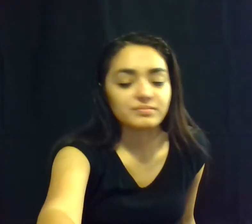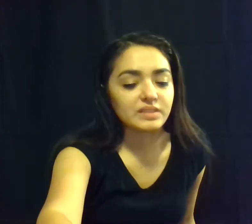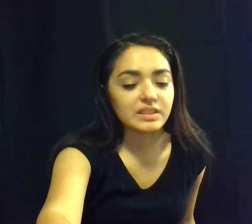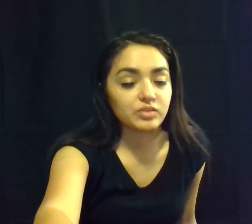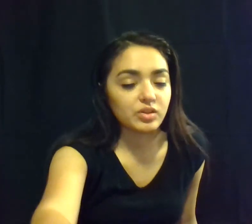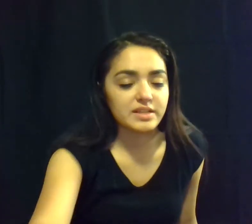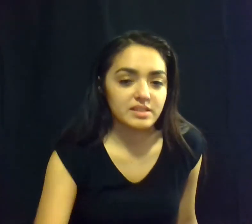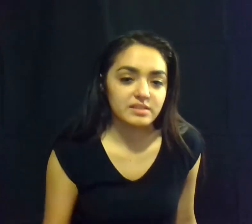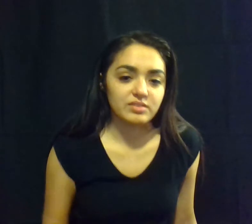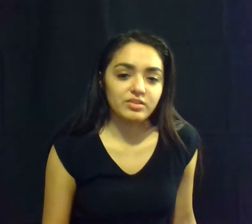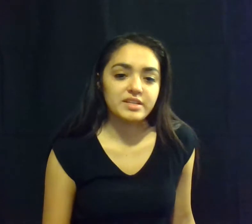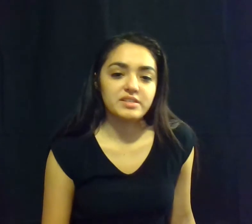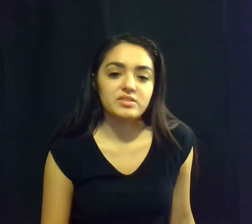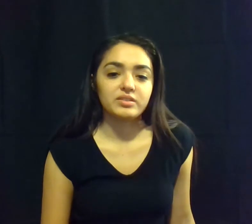It's crazy. It's a crazy story.